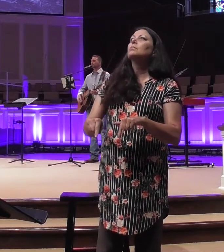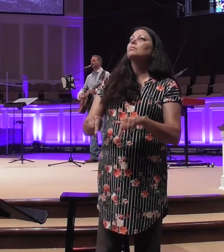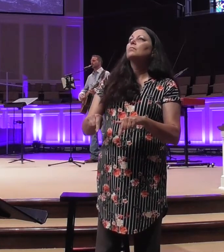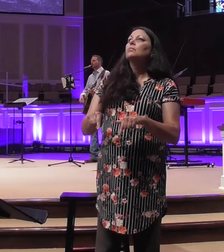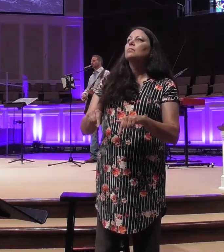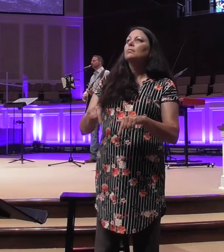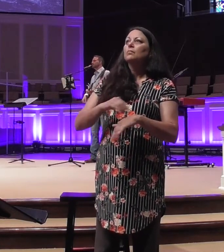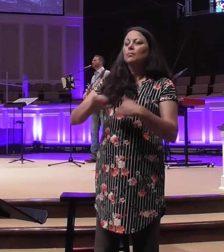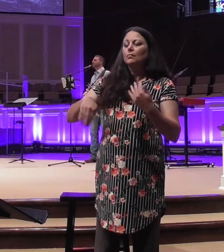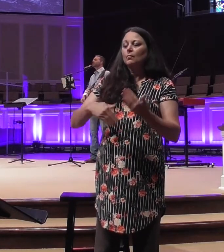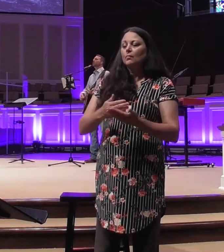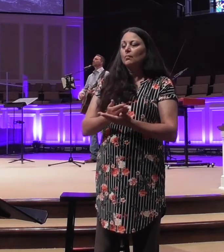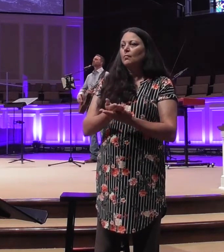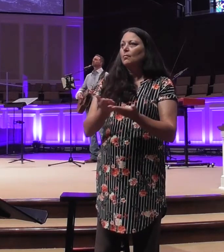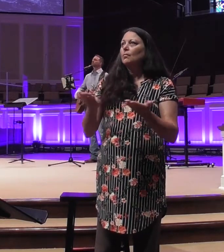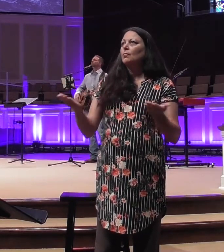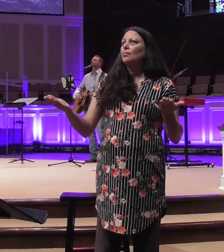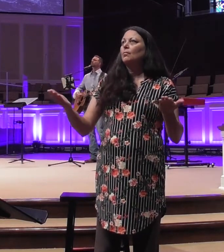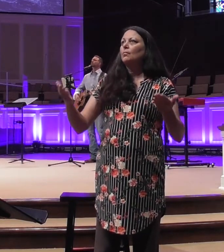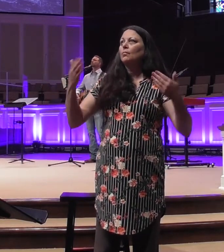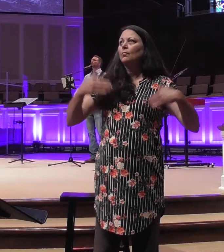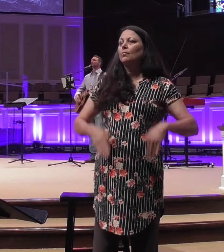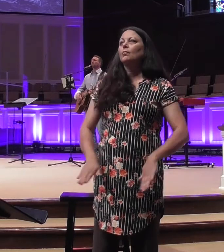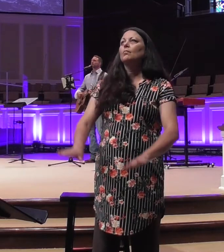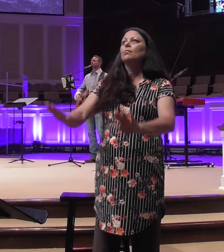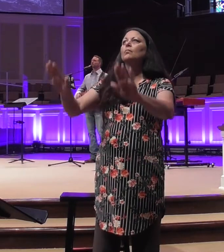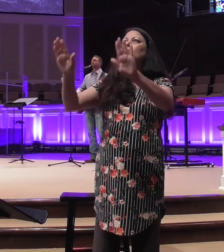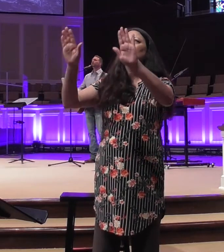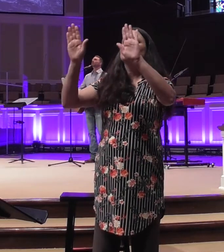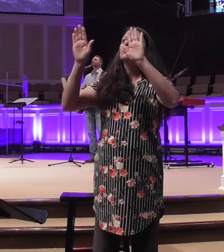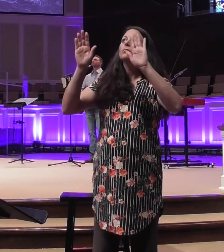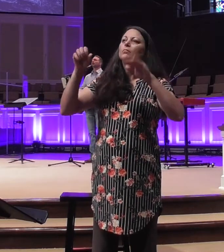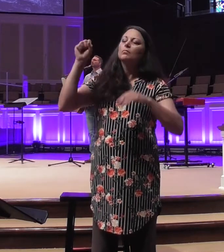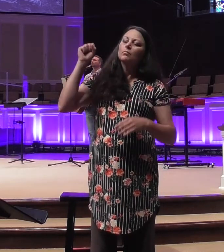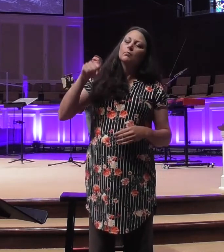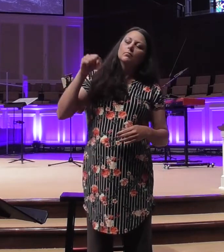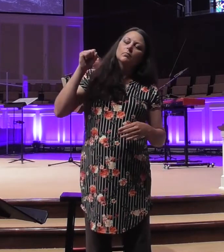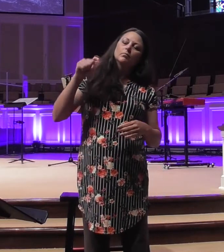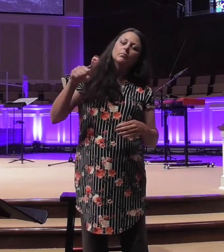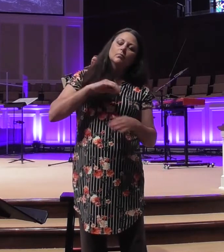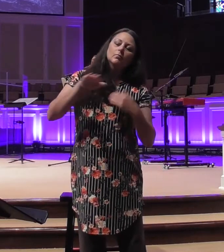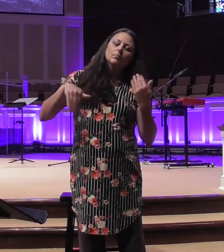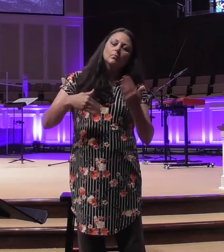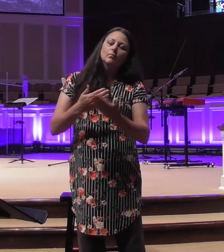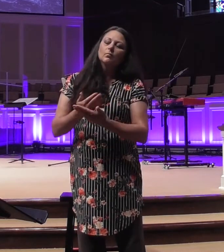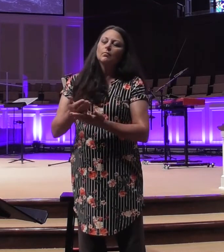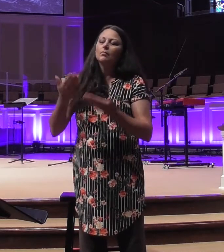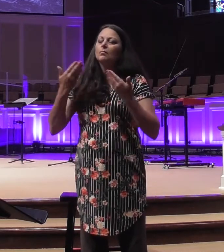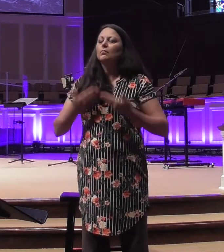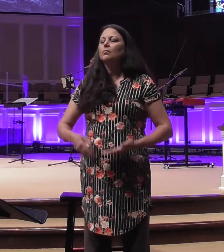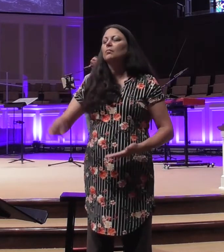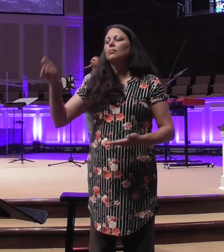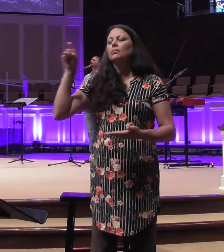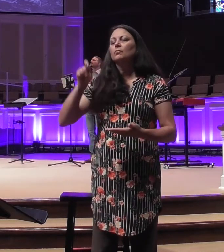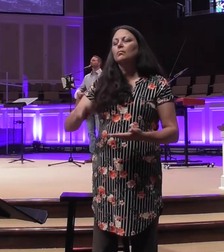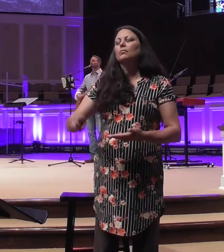everything. Yes, all of you is all I need,